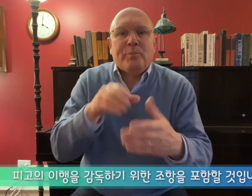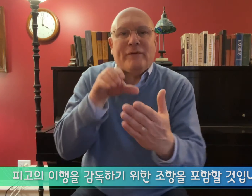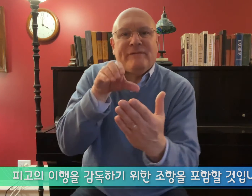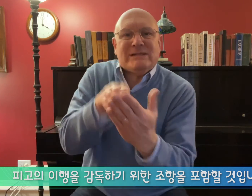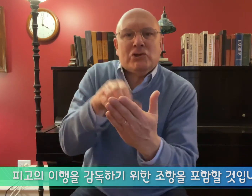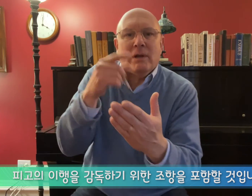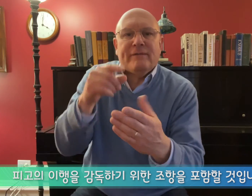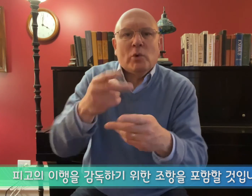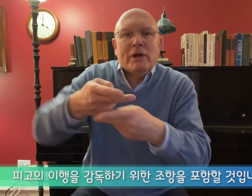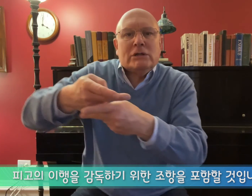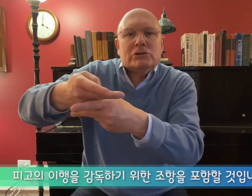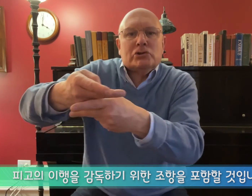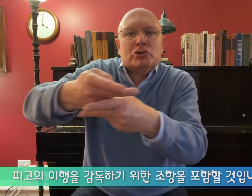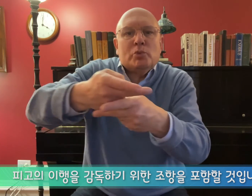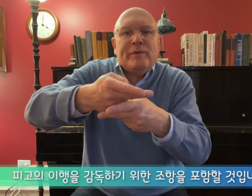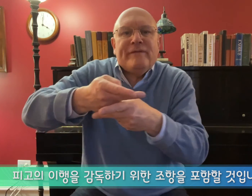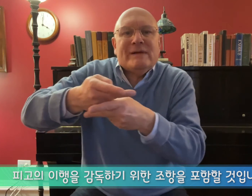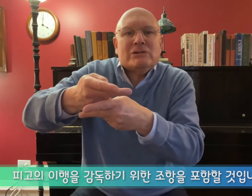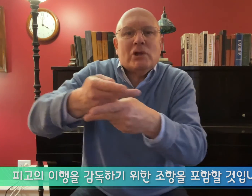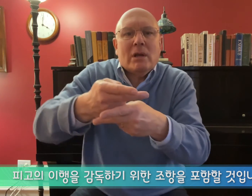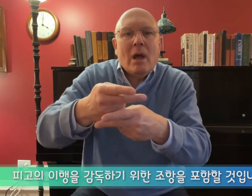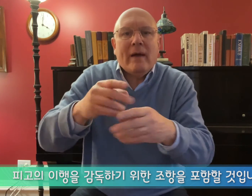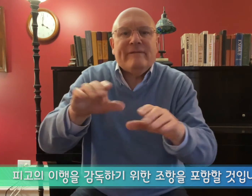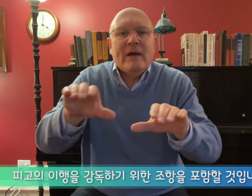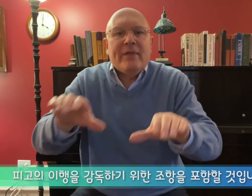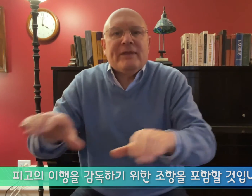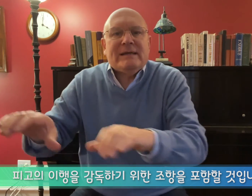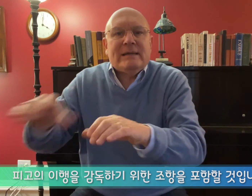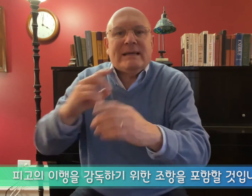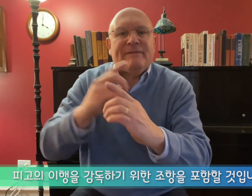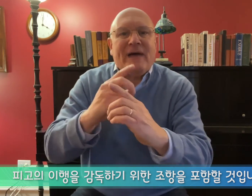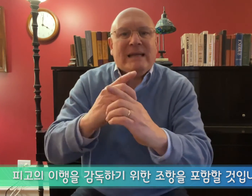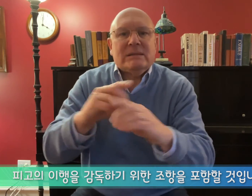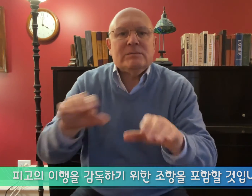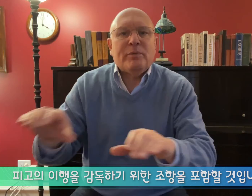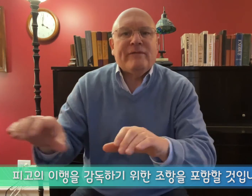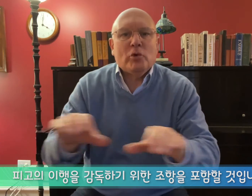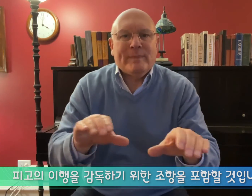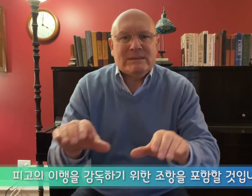have a provision for supervision of the defendant's performance.